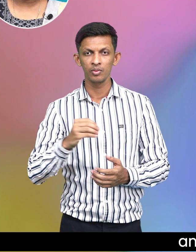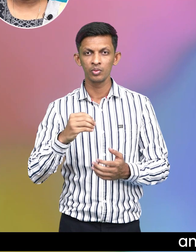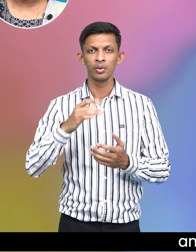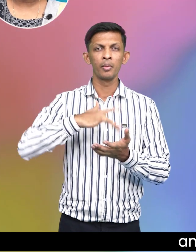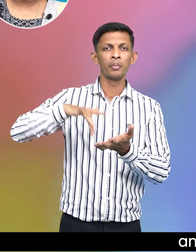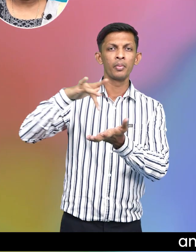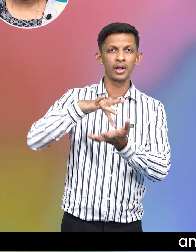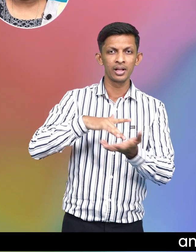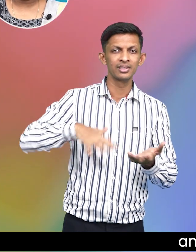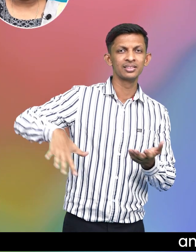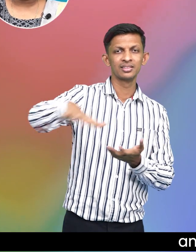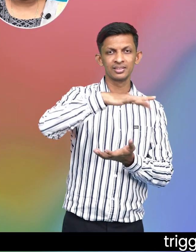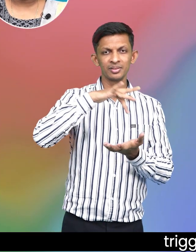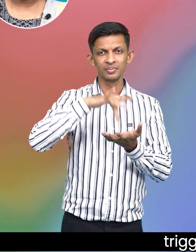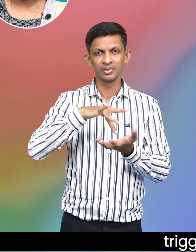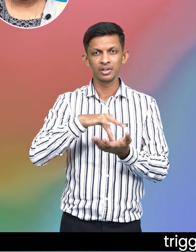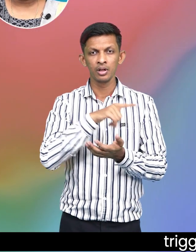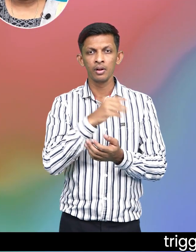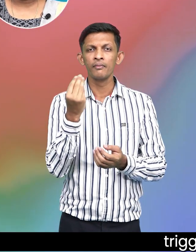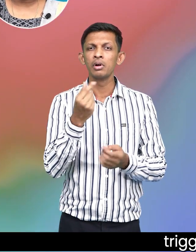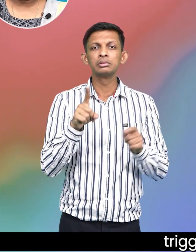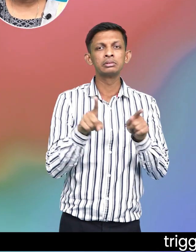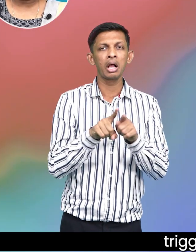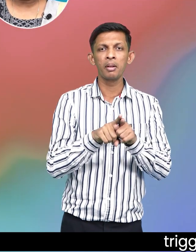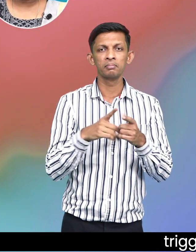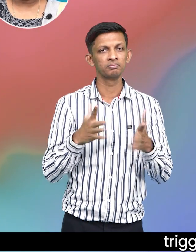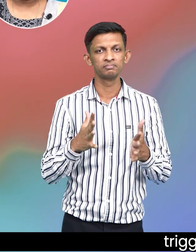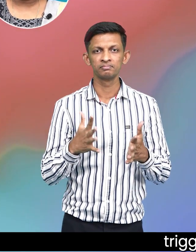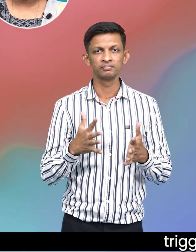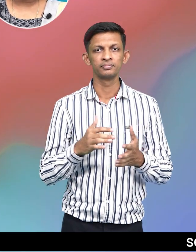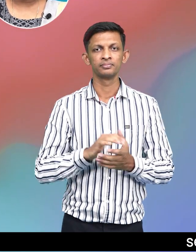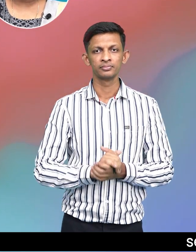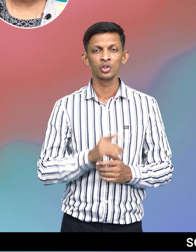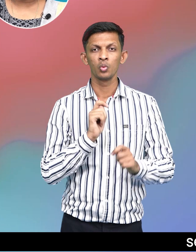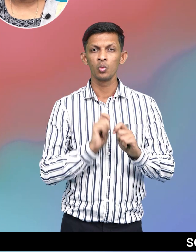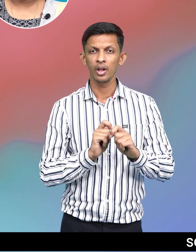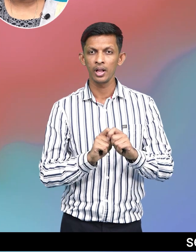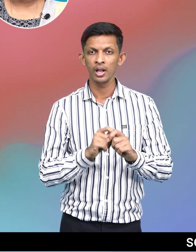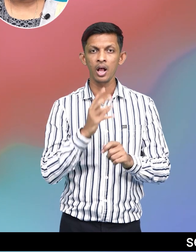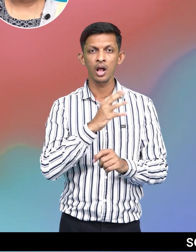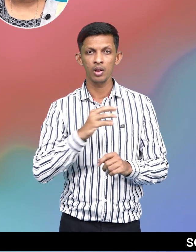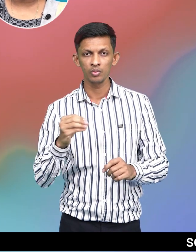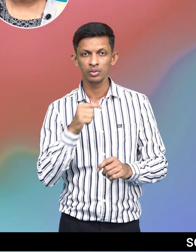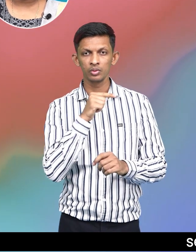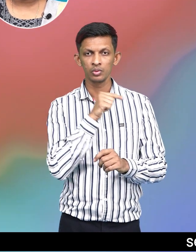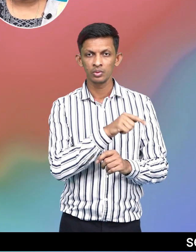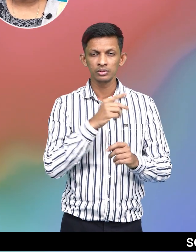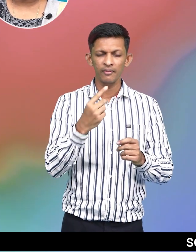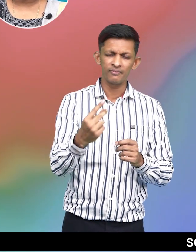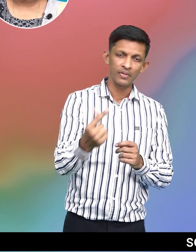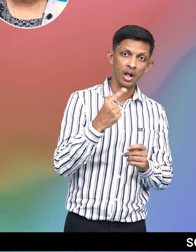and regional disparity triggered and accelerated seasonal migration.